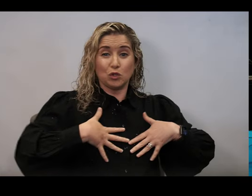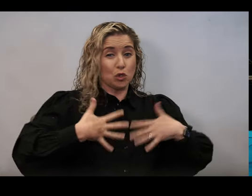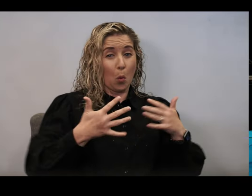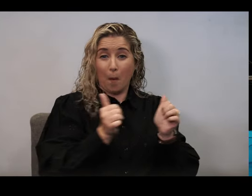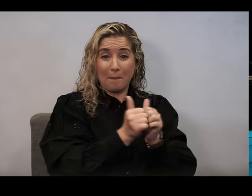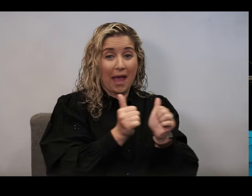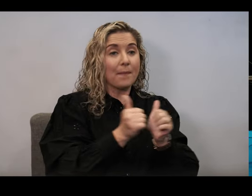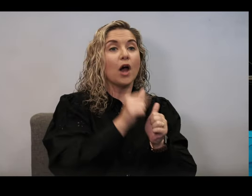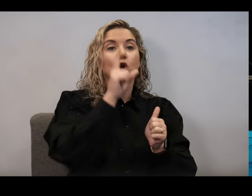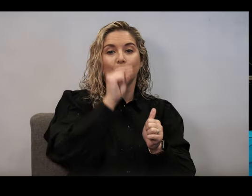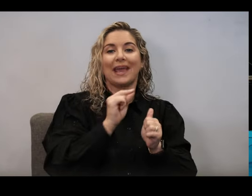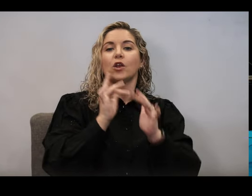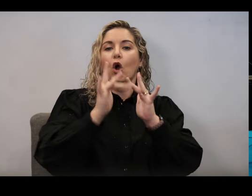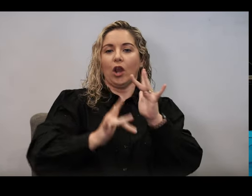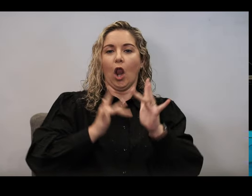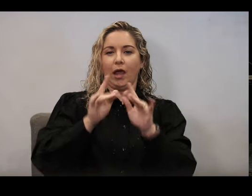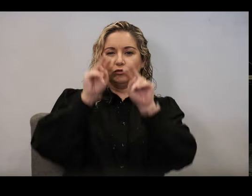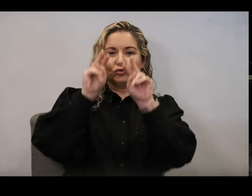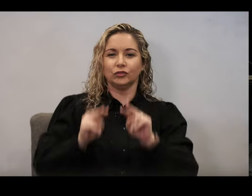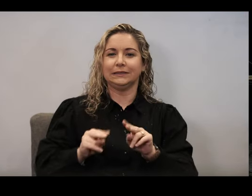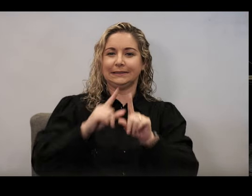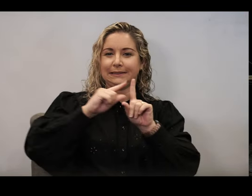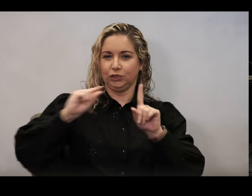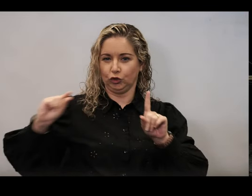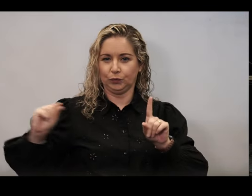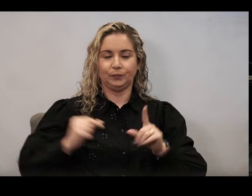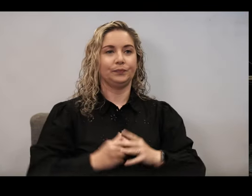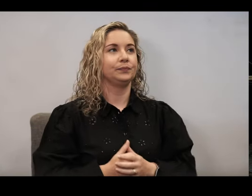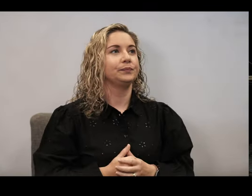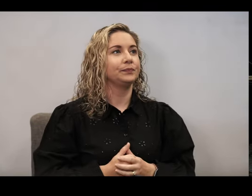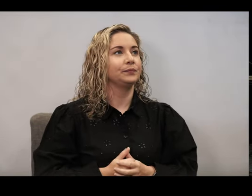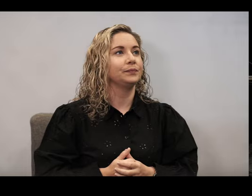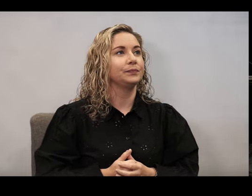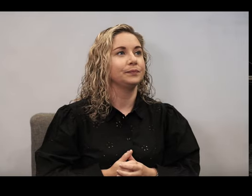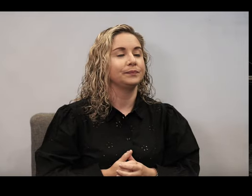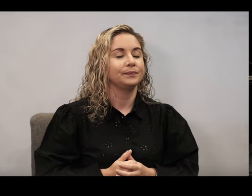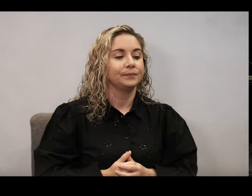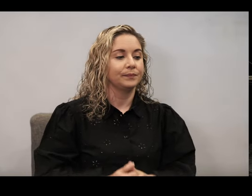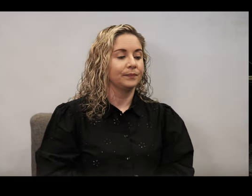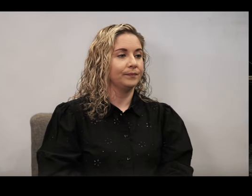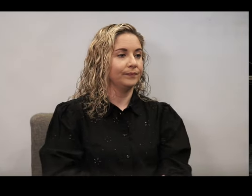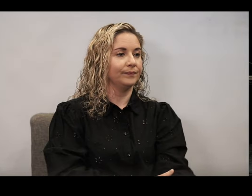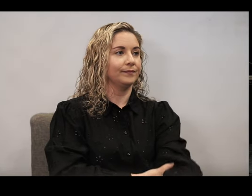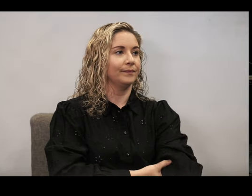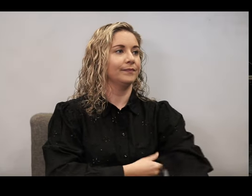After we read, 2 readings that will be on the screen, Graham will jump up. Thanks, Jackie.